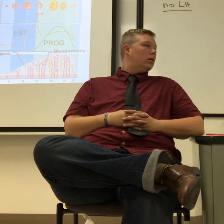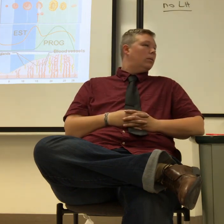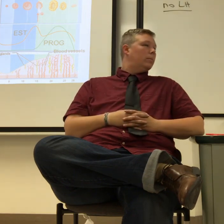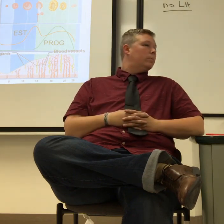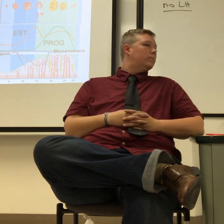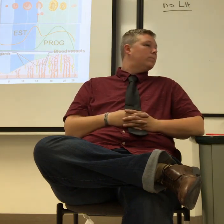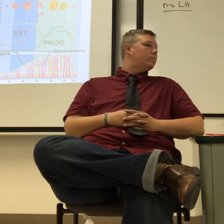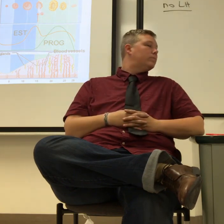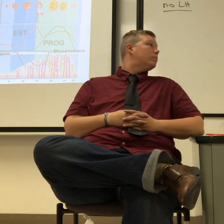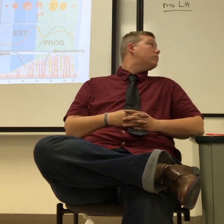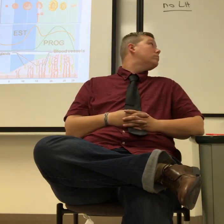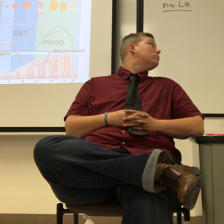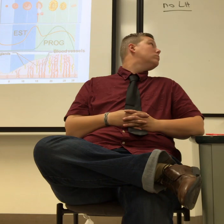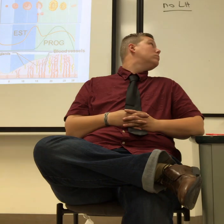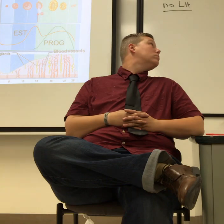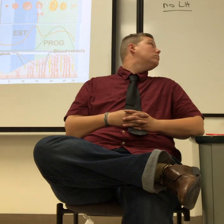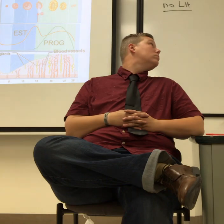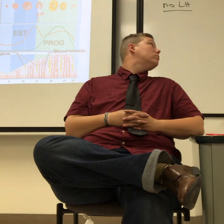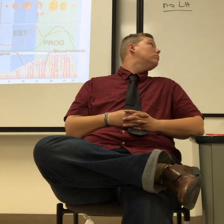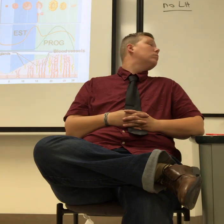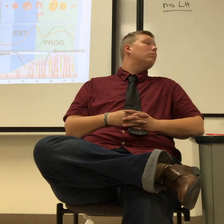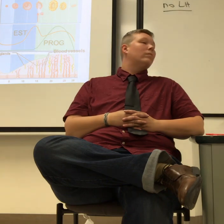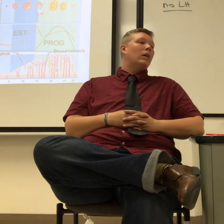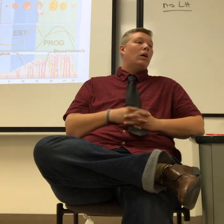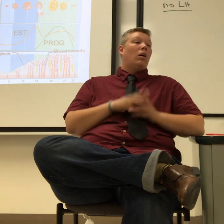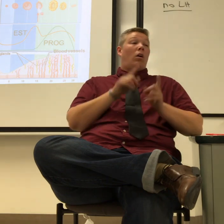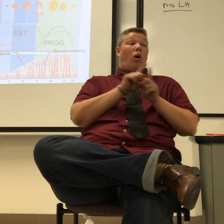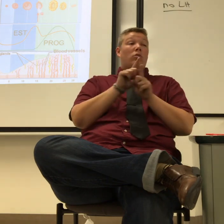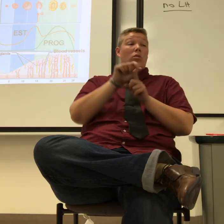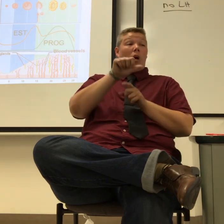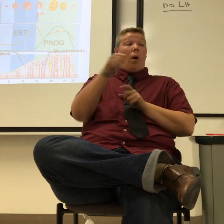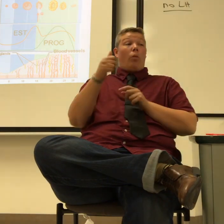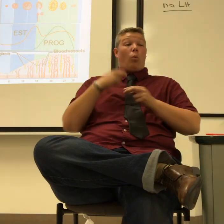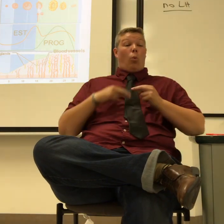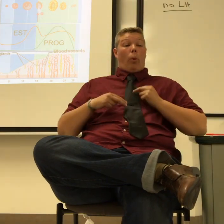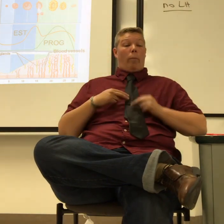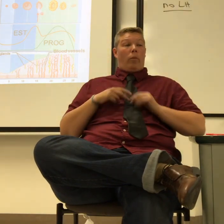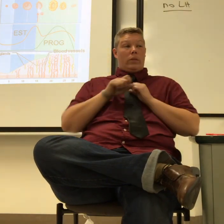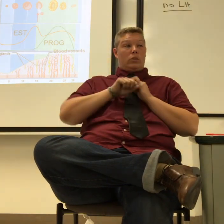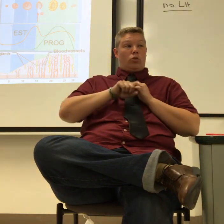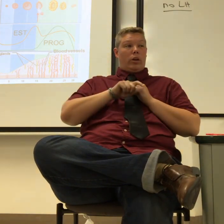There's a hormone that's secreted called HCG.